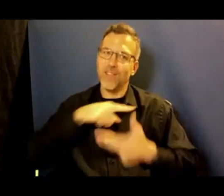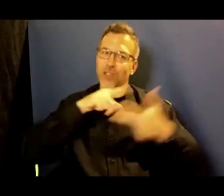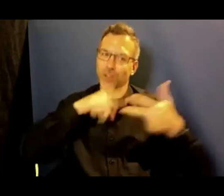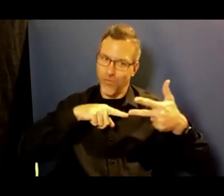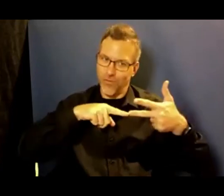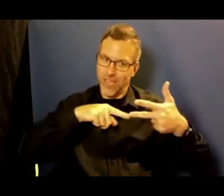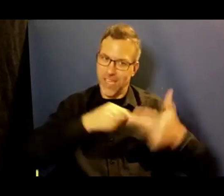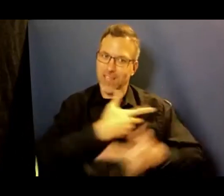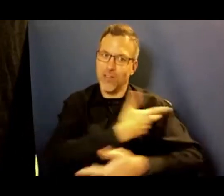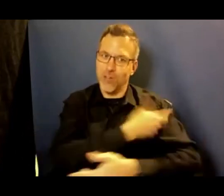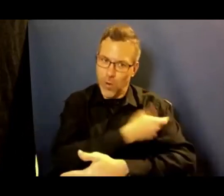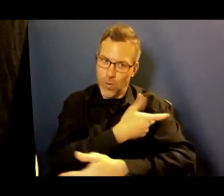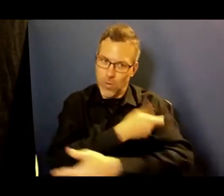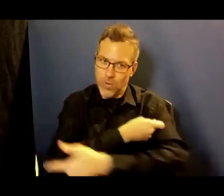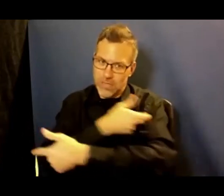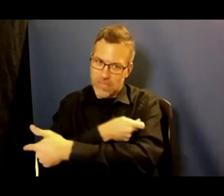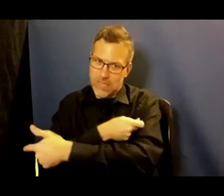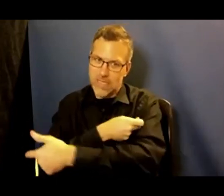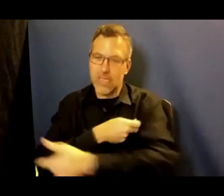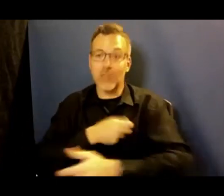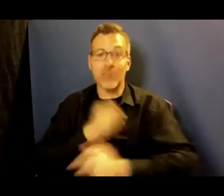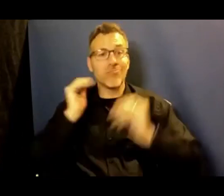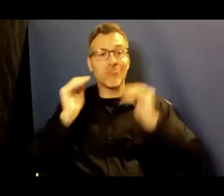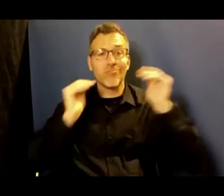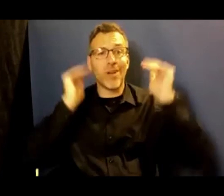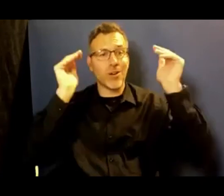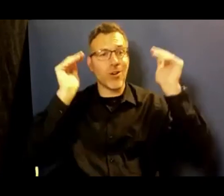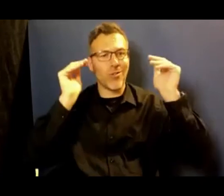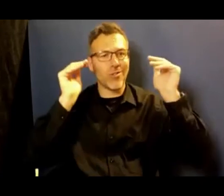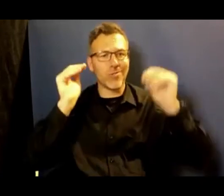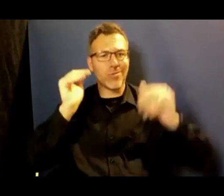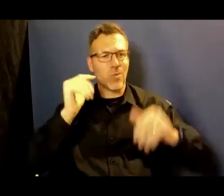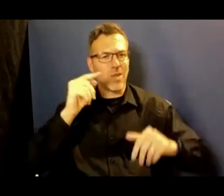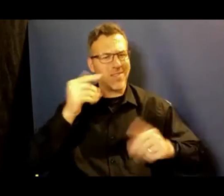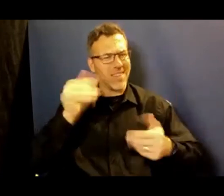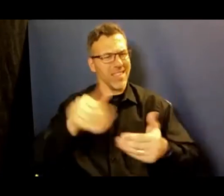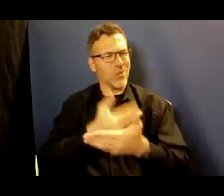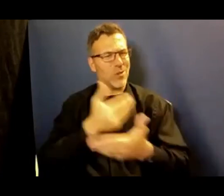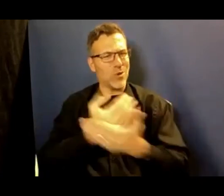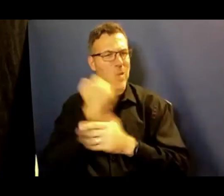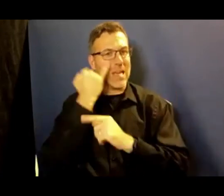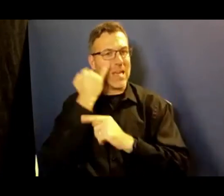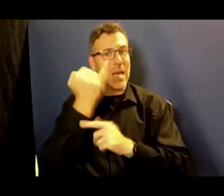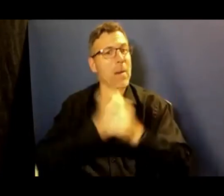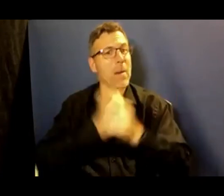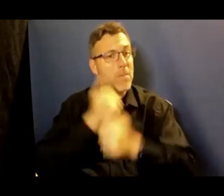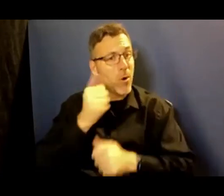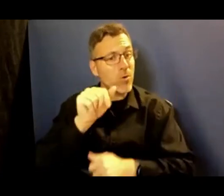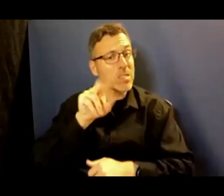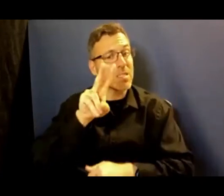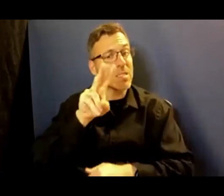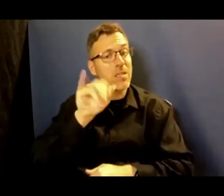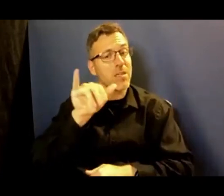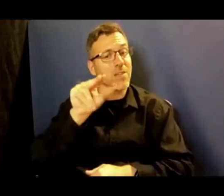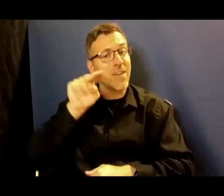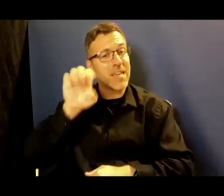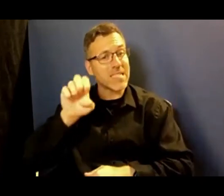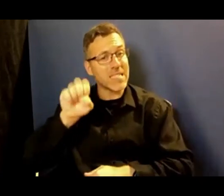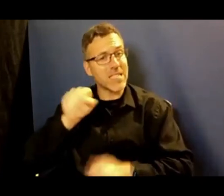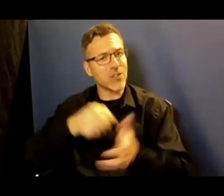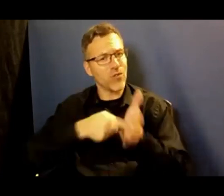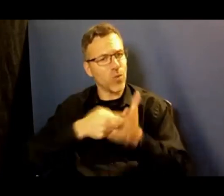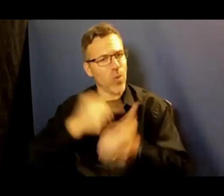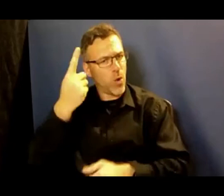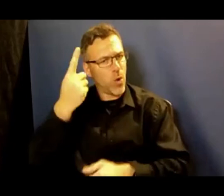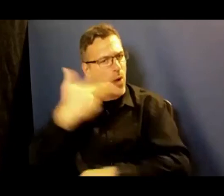And as adults, we don't think that way because we just get 1 shot for most vaccines. But if you remember when you were a kid, you